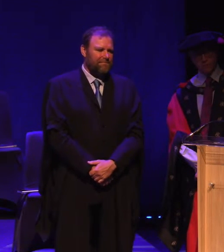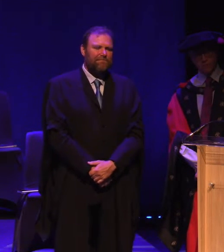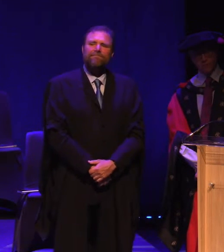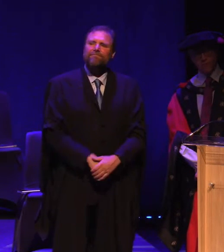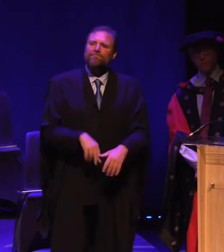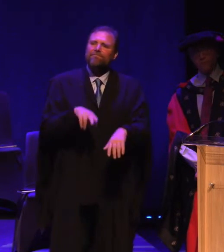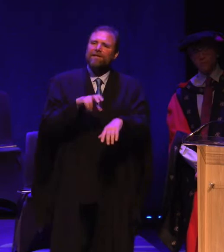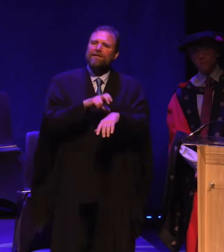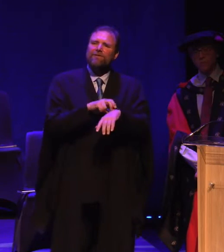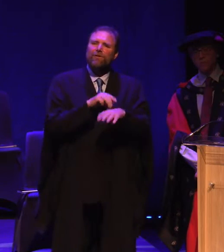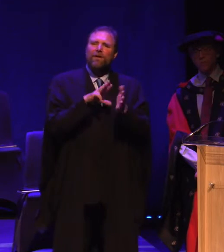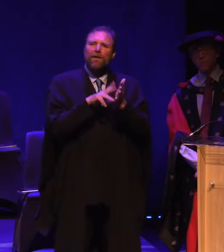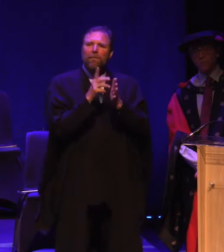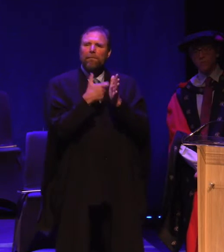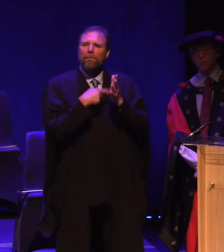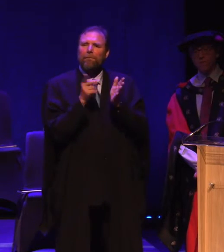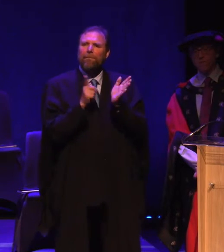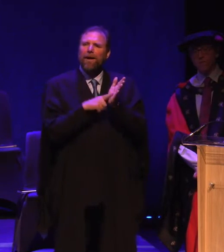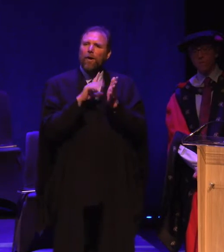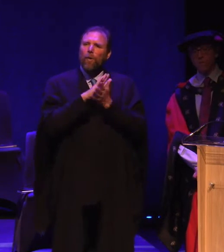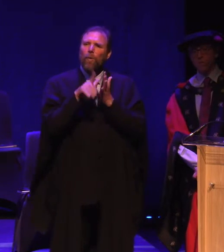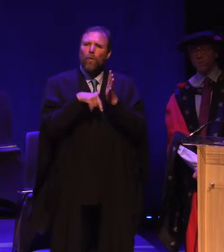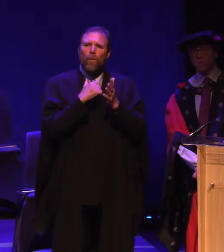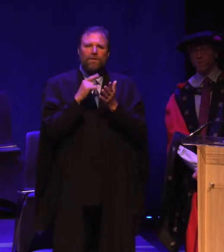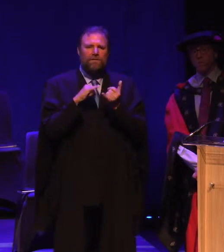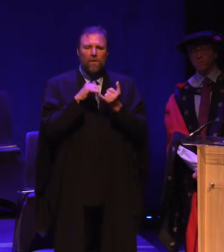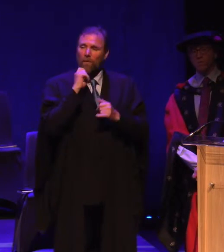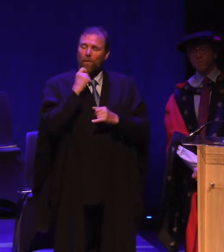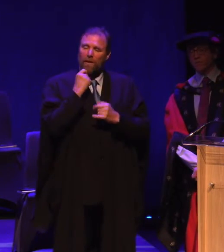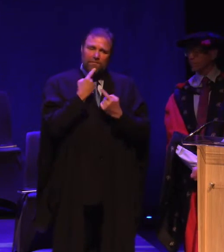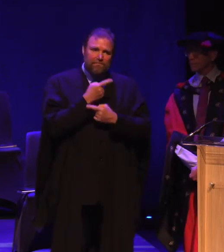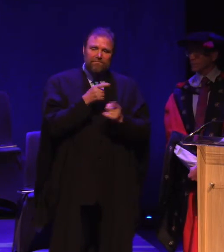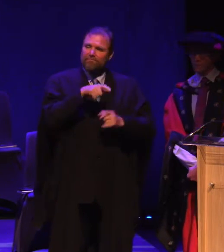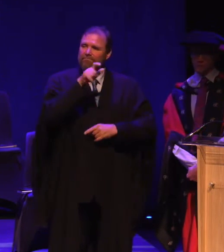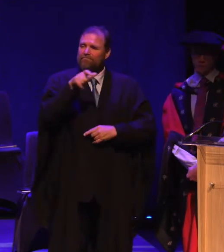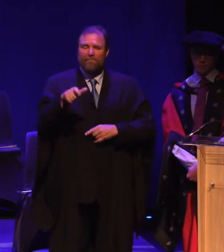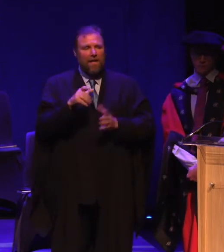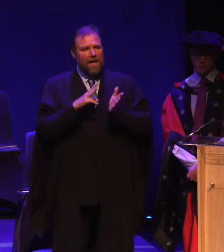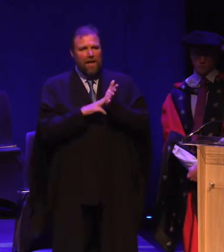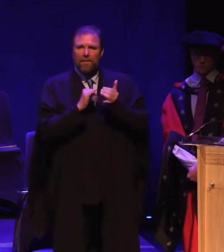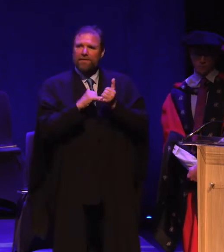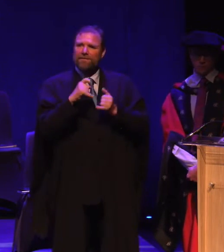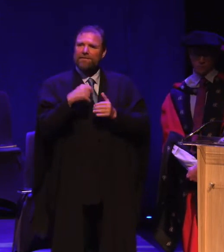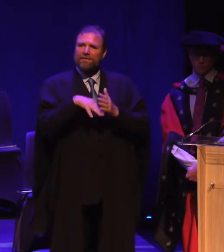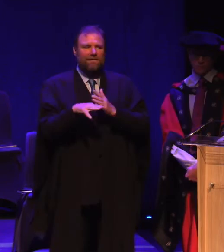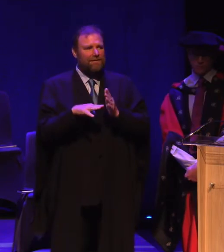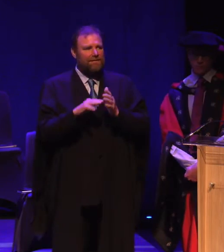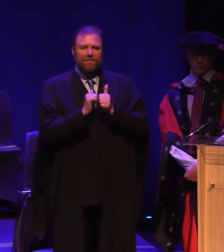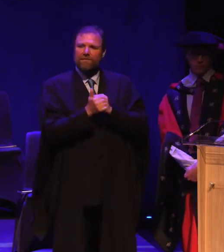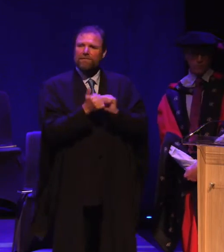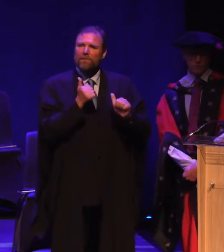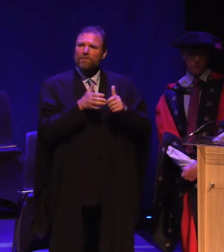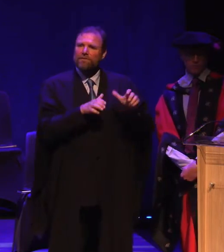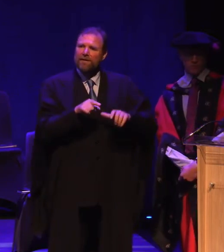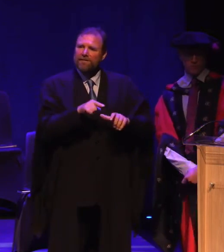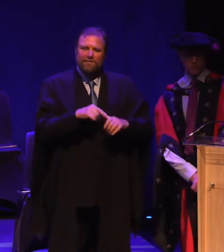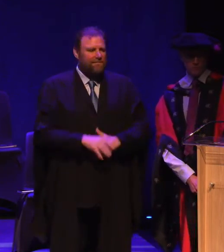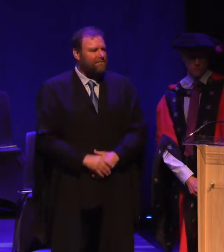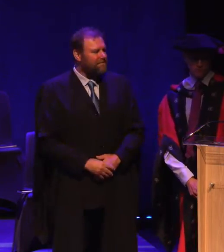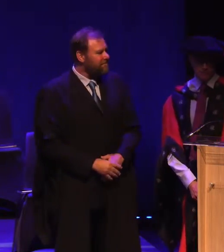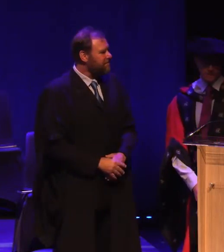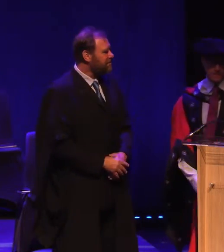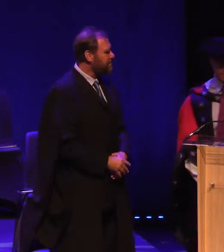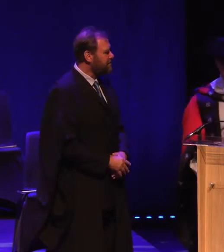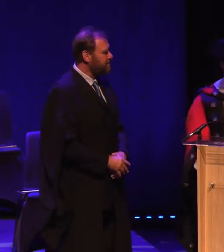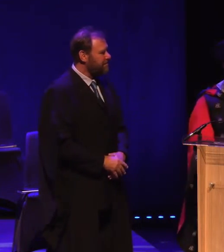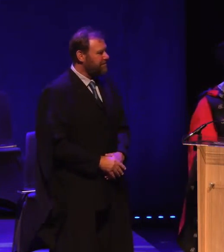Dr. Michael Hughes will announce the students who have been awarded Master of Science in Sport and Exercise Science.